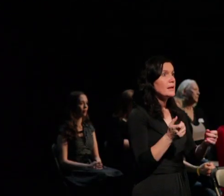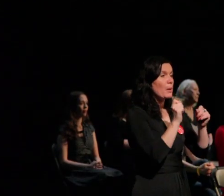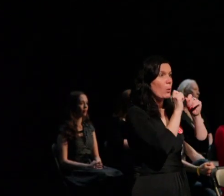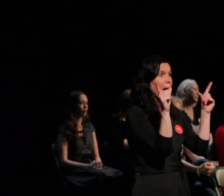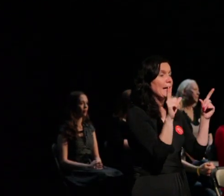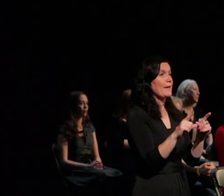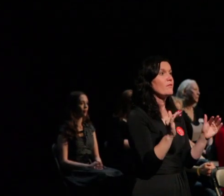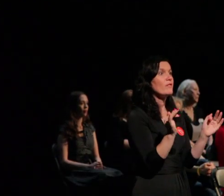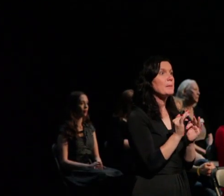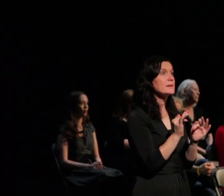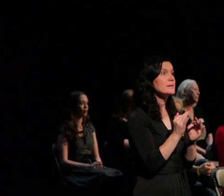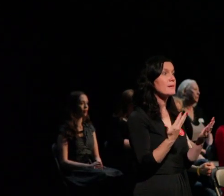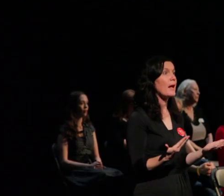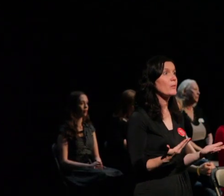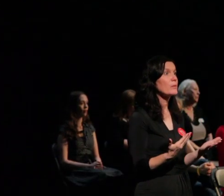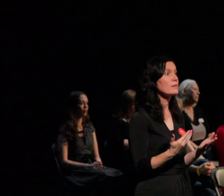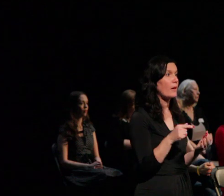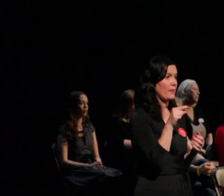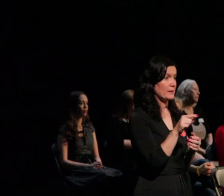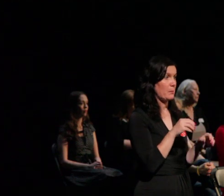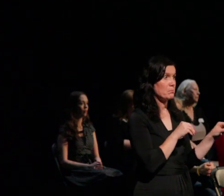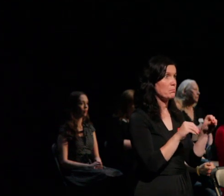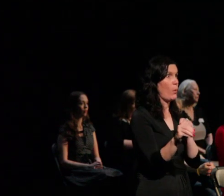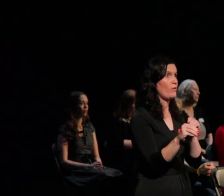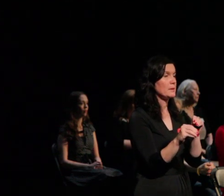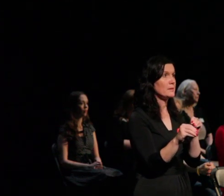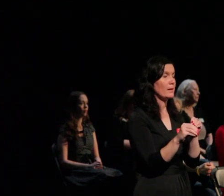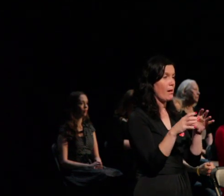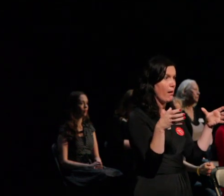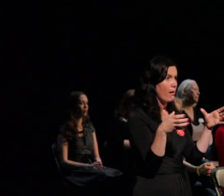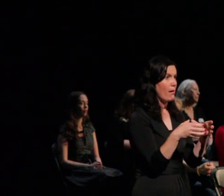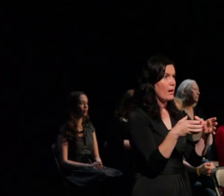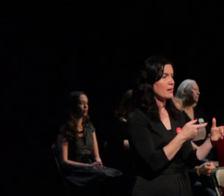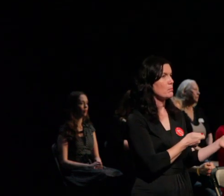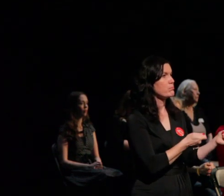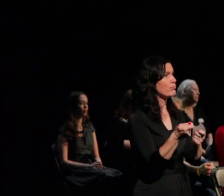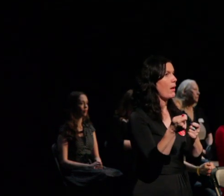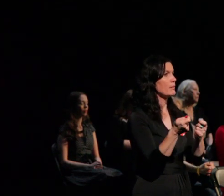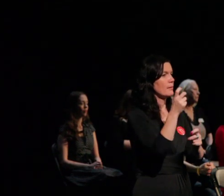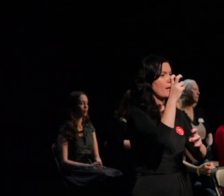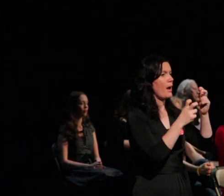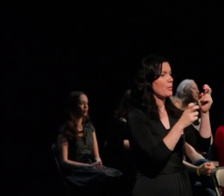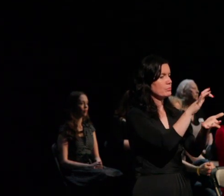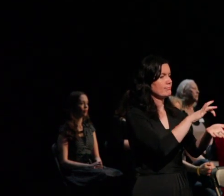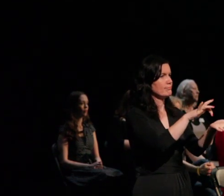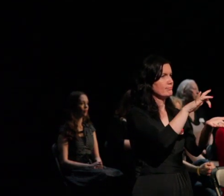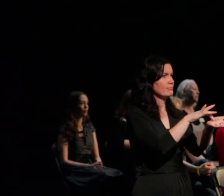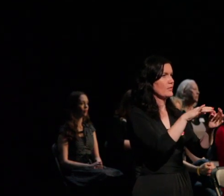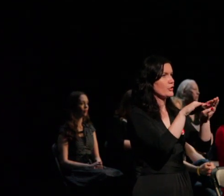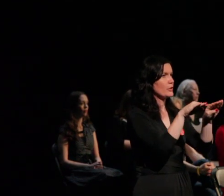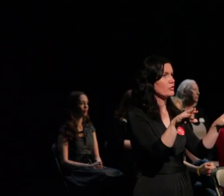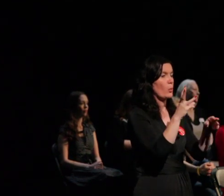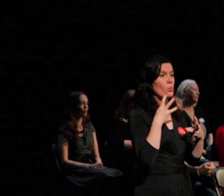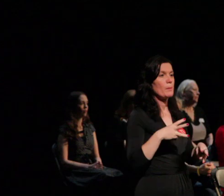the Feminists is that this movement has brought the argument center stage. Women are